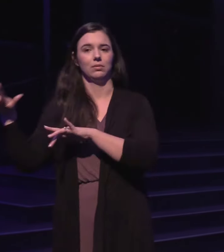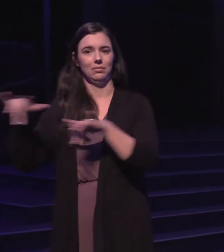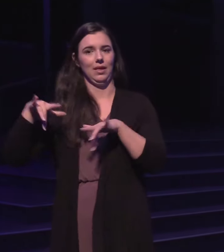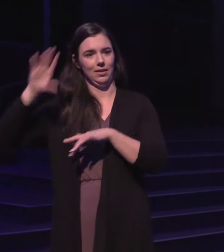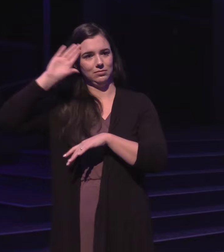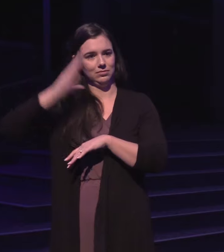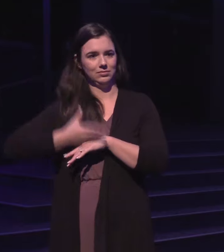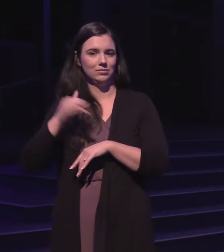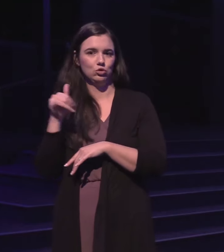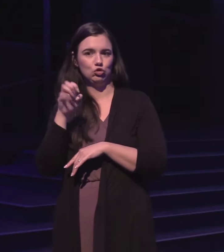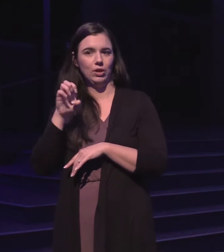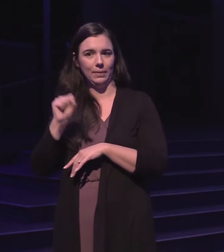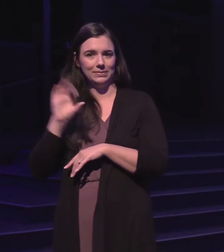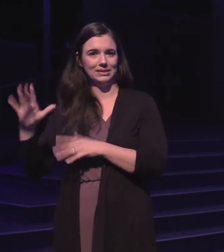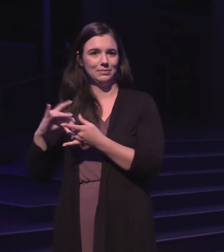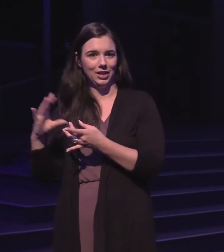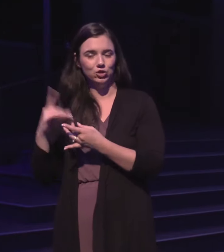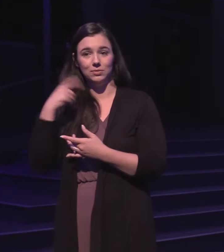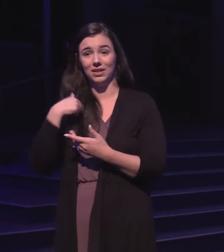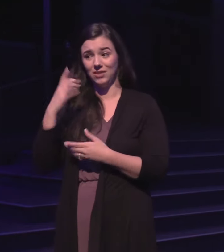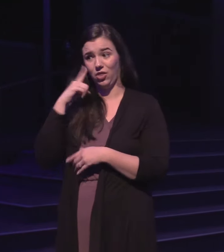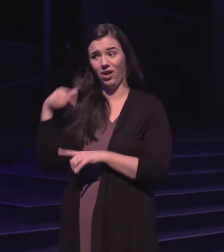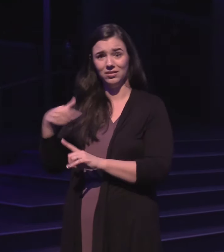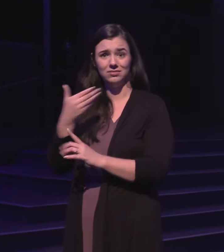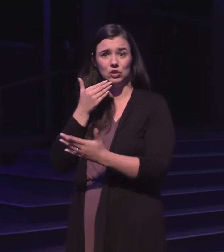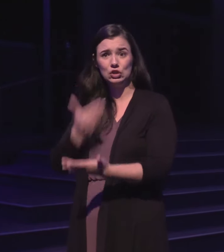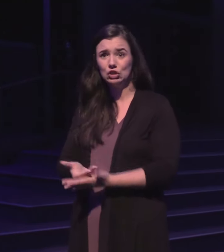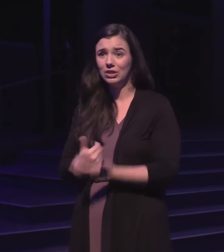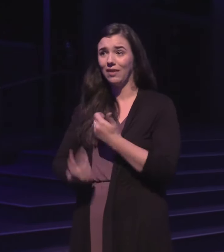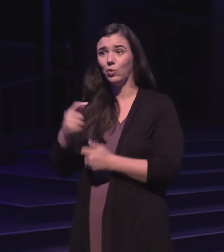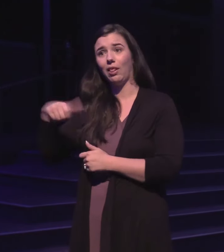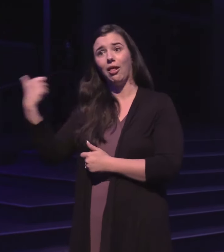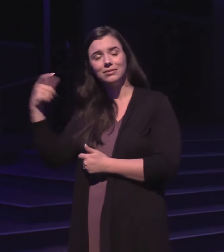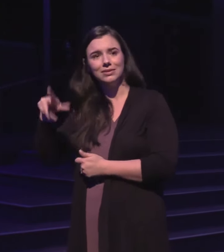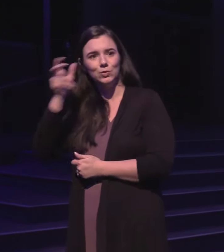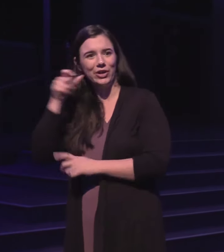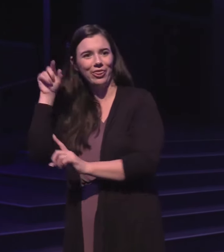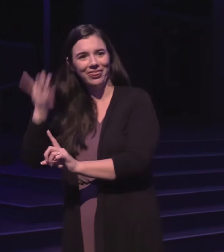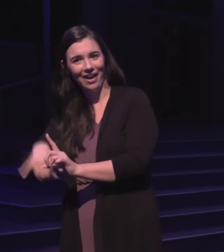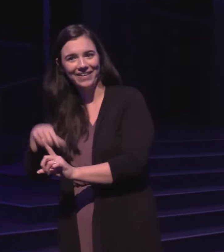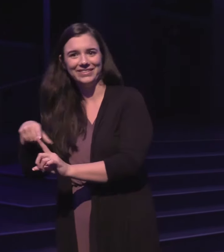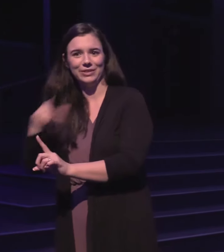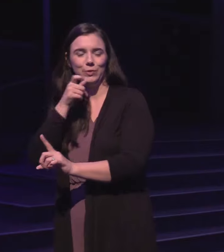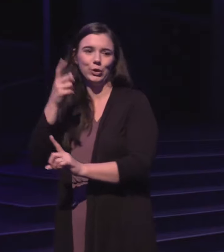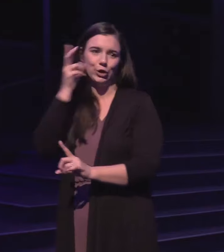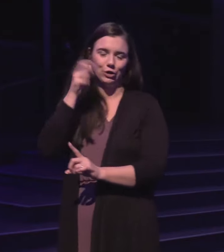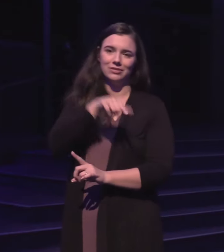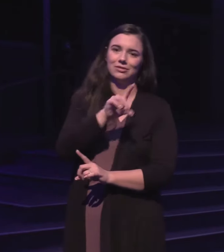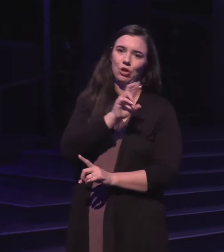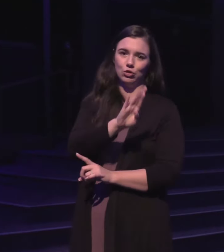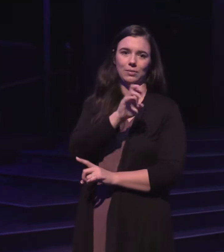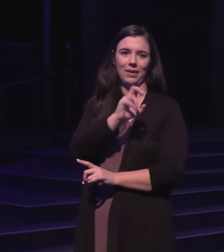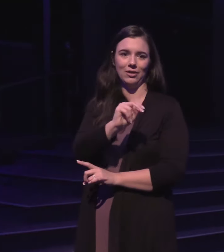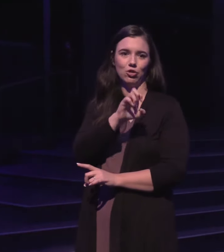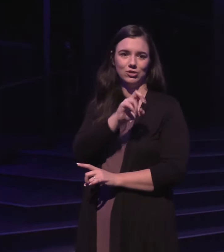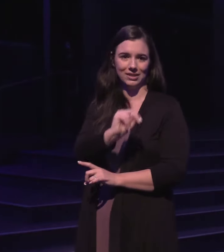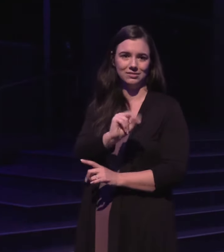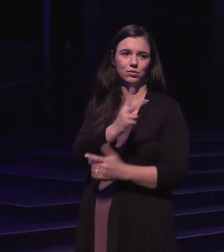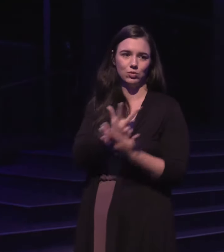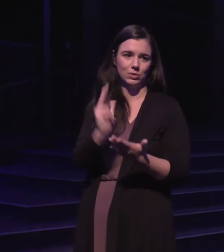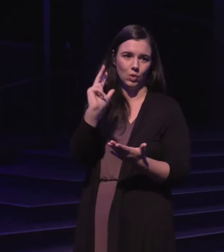play James's message because I thought it was so good that everyone else needs to hear that heard Dr. Carson 3 weeks ago.